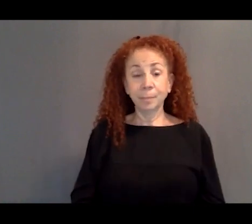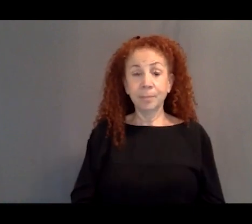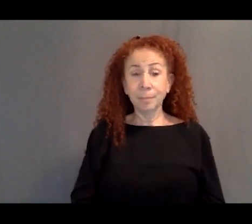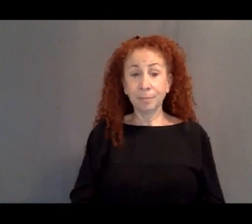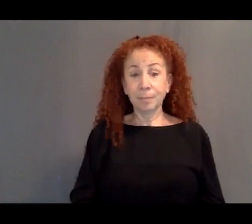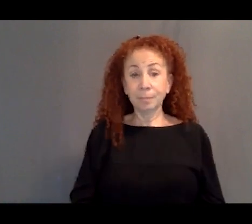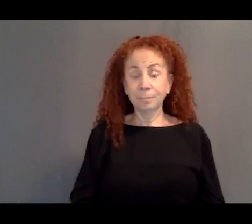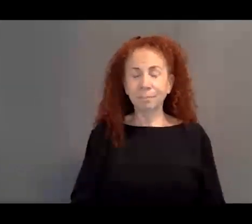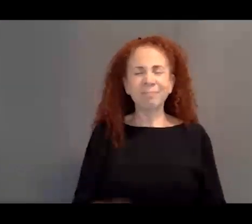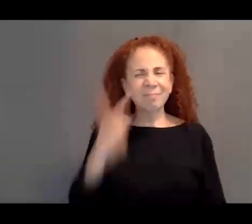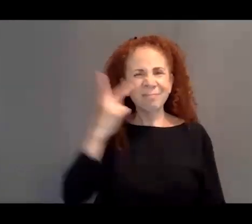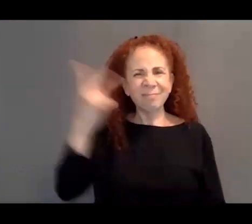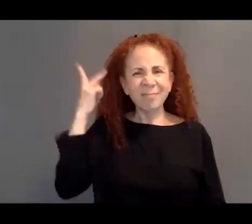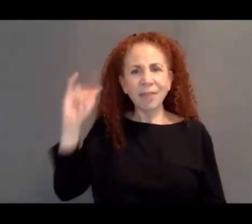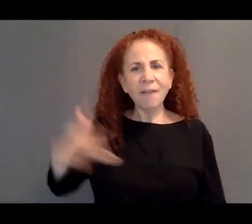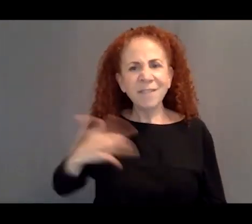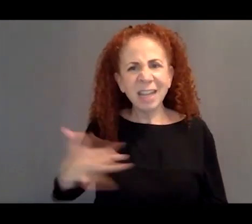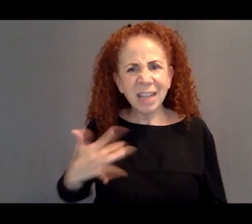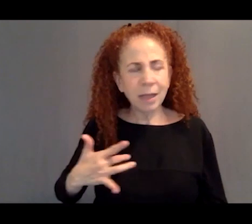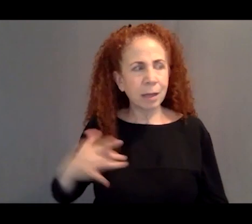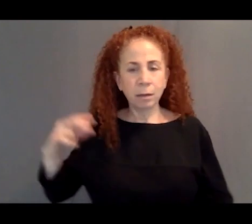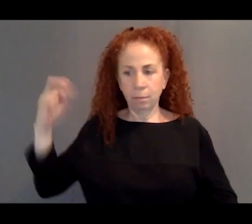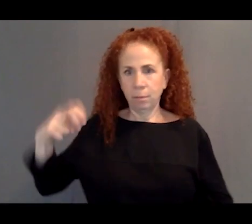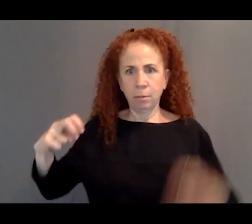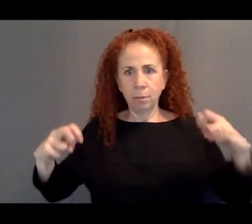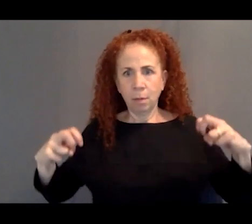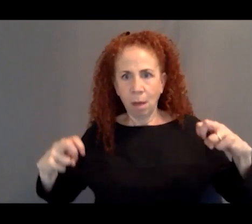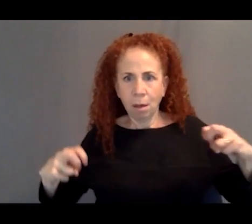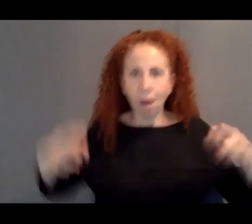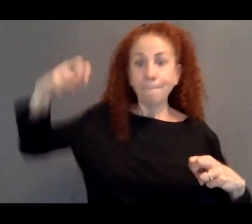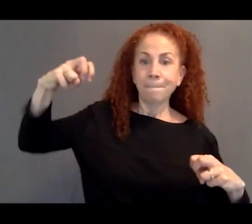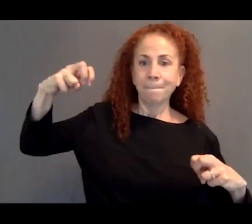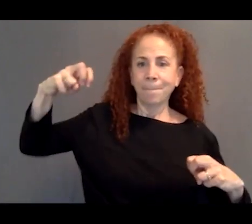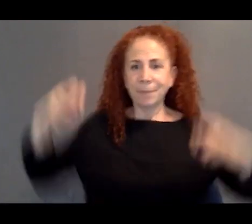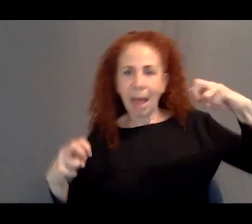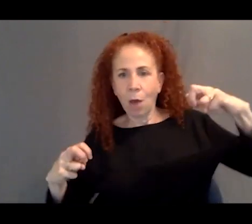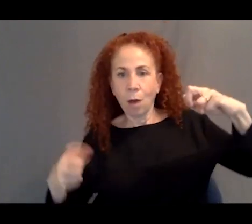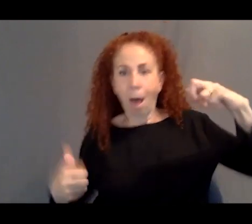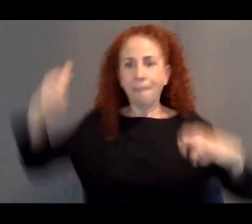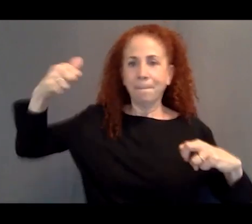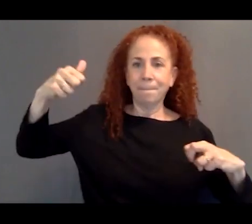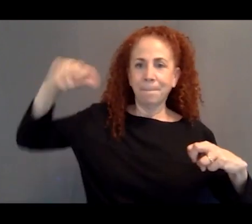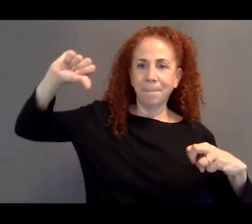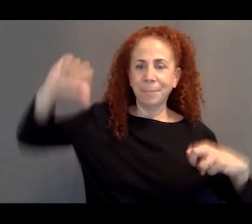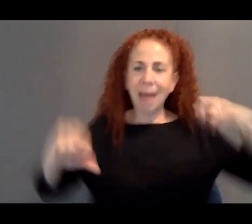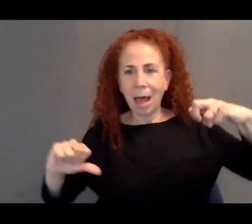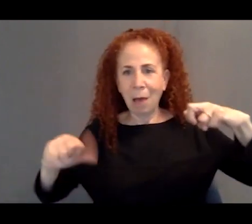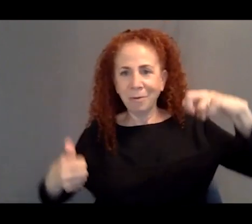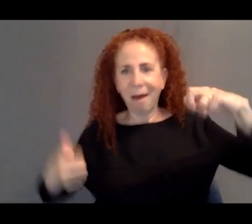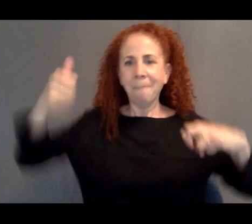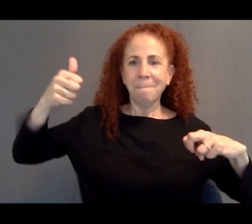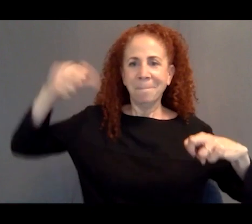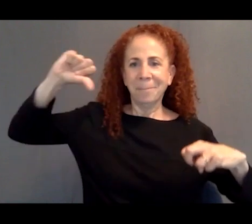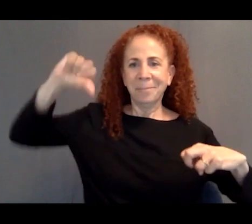might recall the sensation of moving up and down. As one end of the seesaw goes up, the other